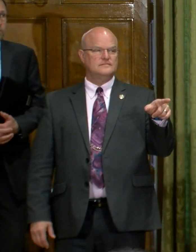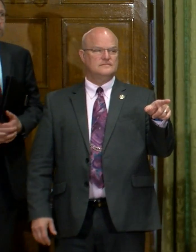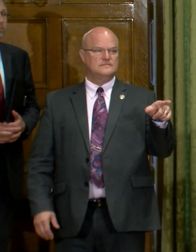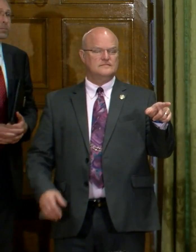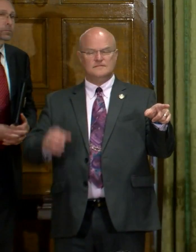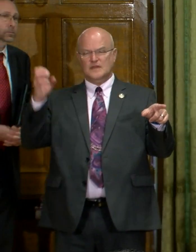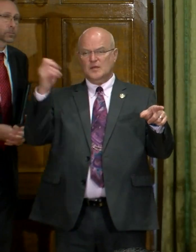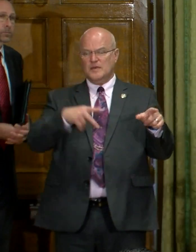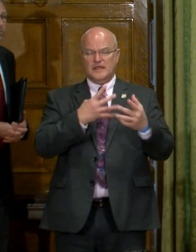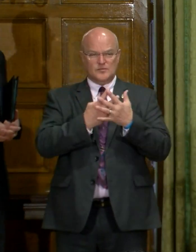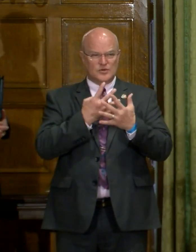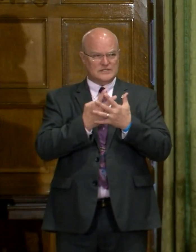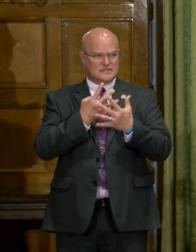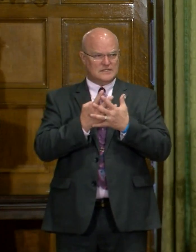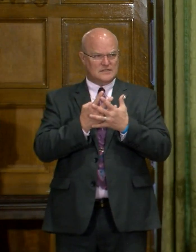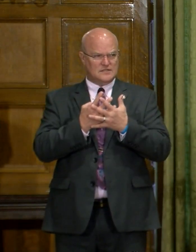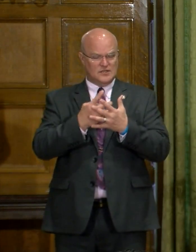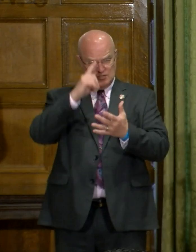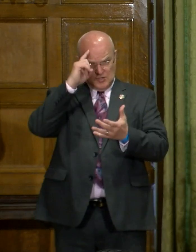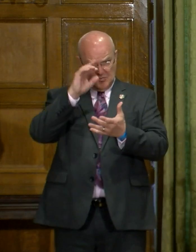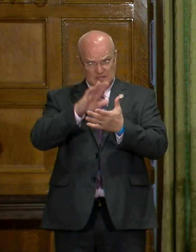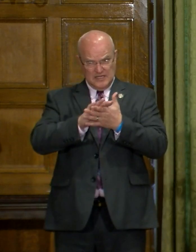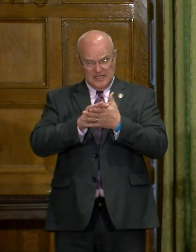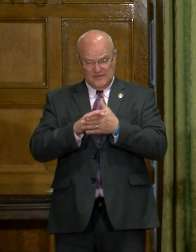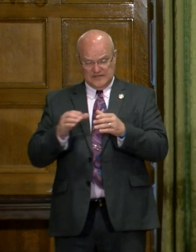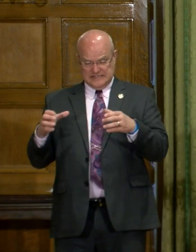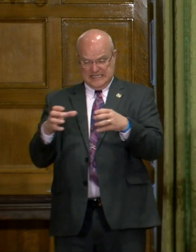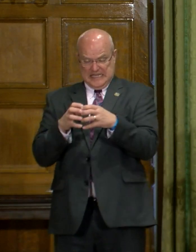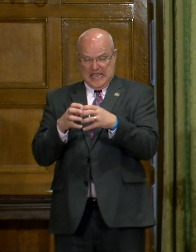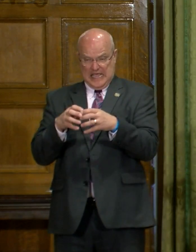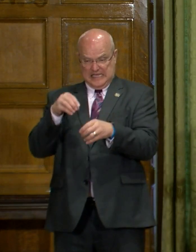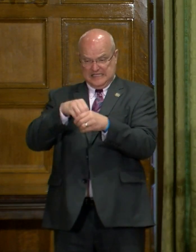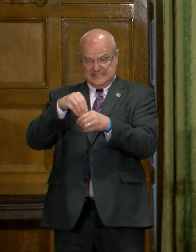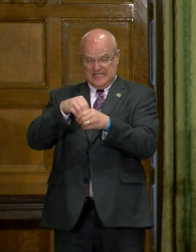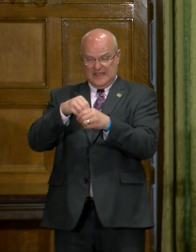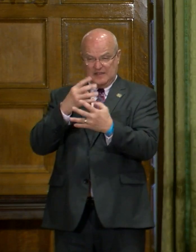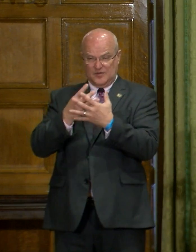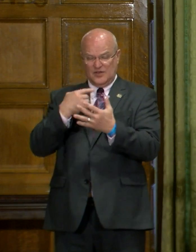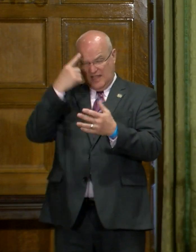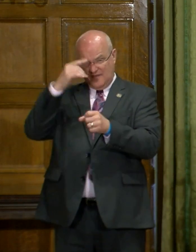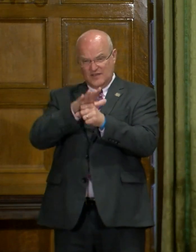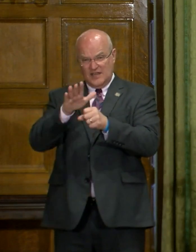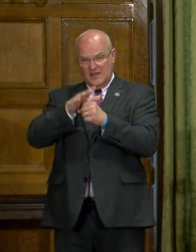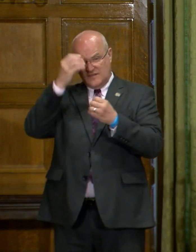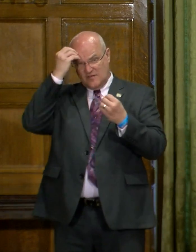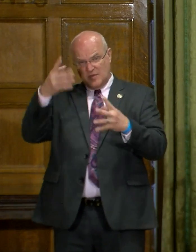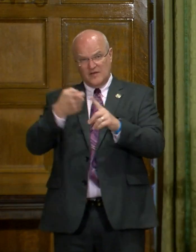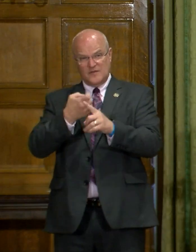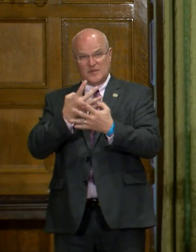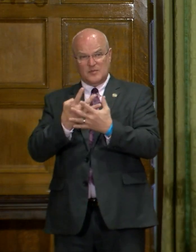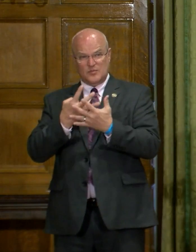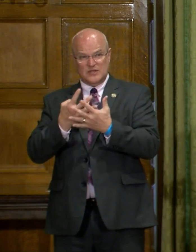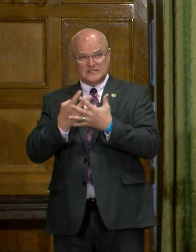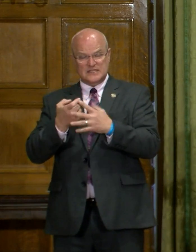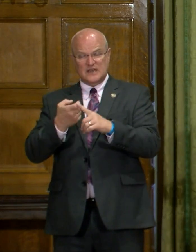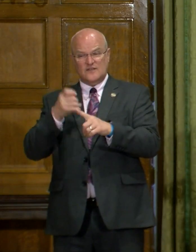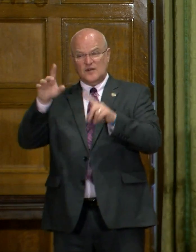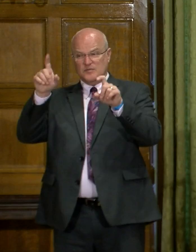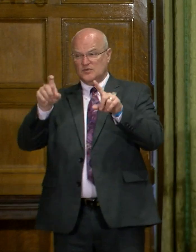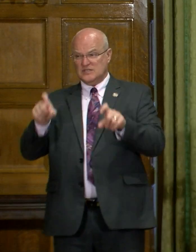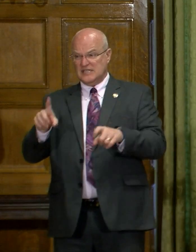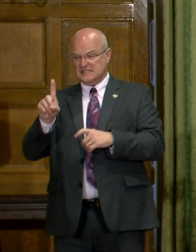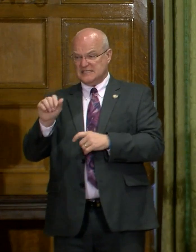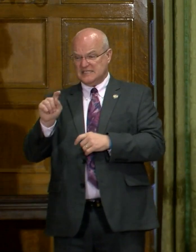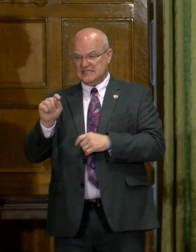So back to the prison, do you believe it's contained? I mean, do you have enough information from the prison and from your